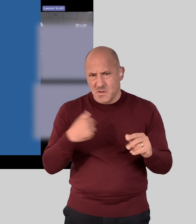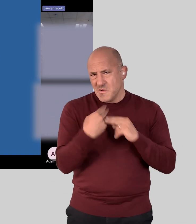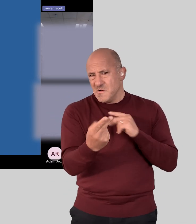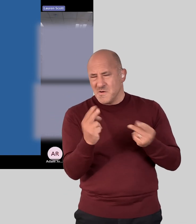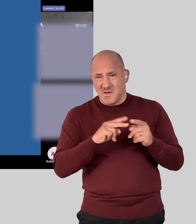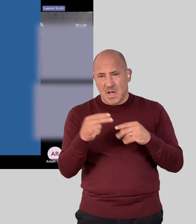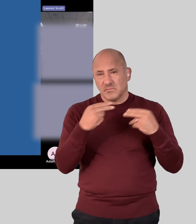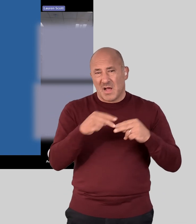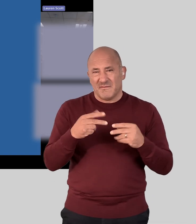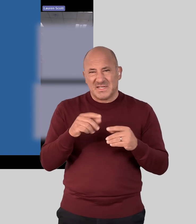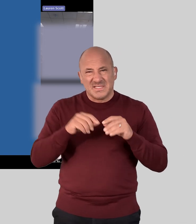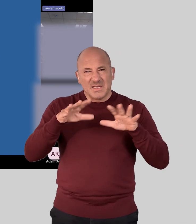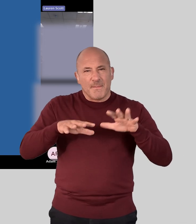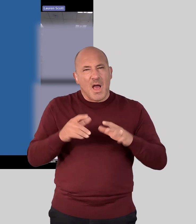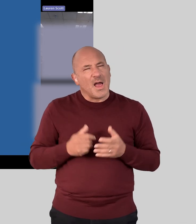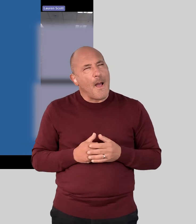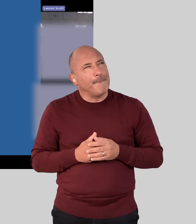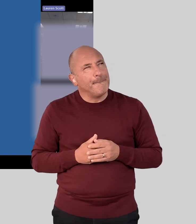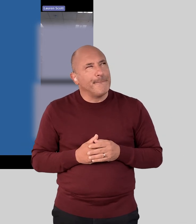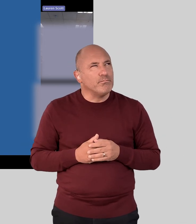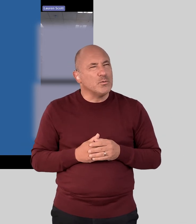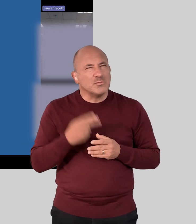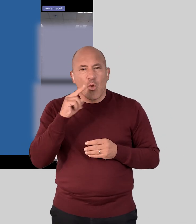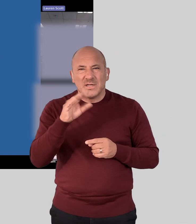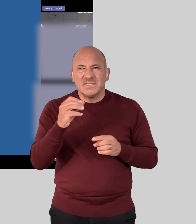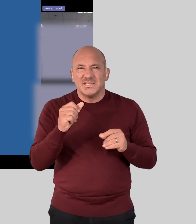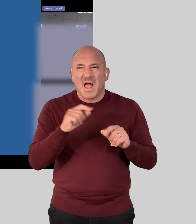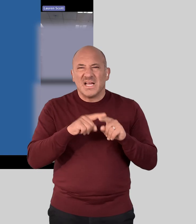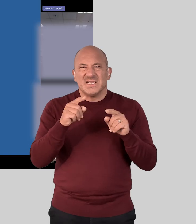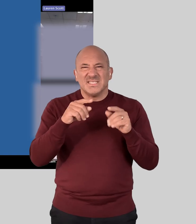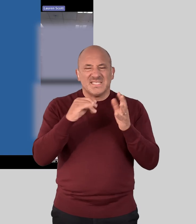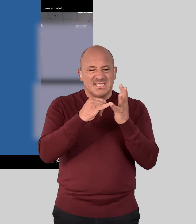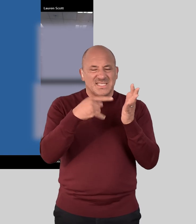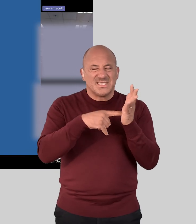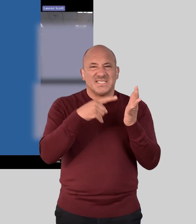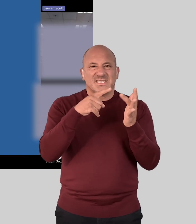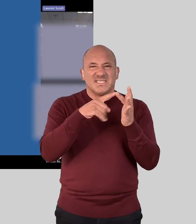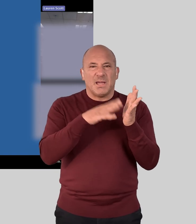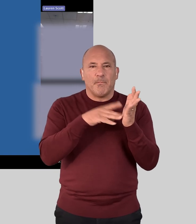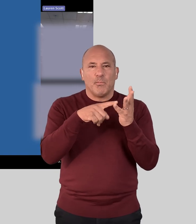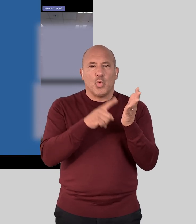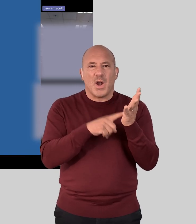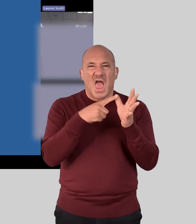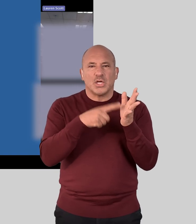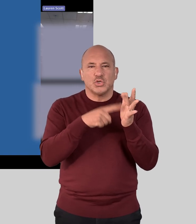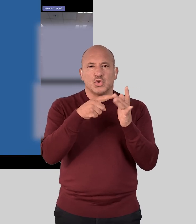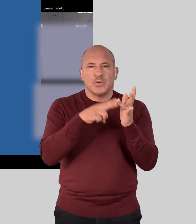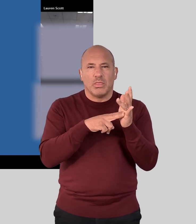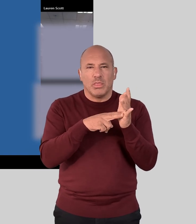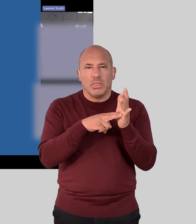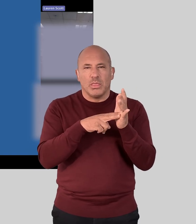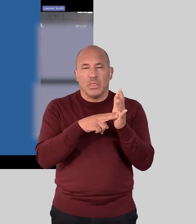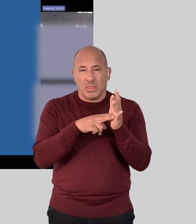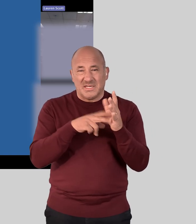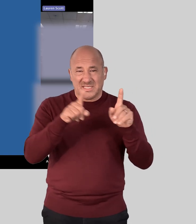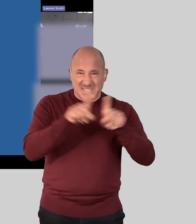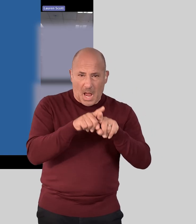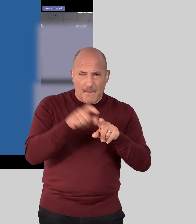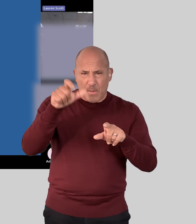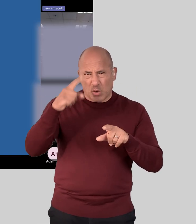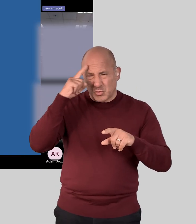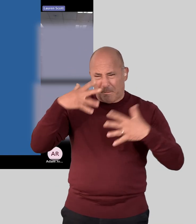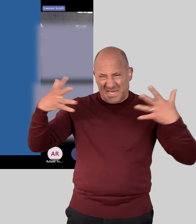during a battle, a dancer has like a very similar sort of what's it called,